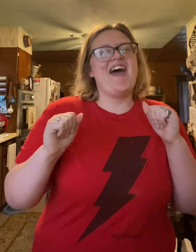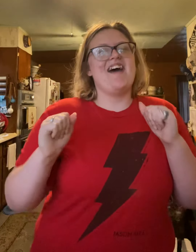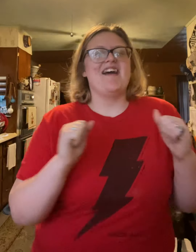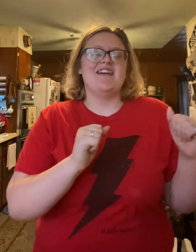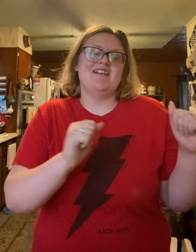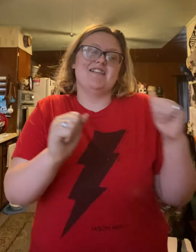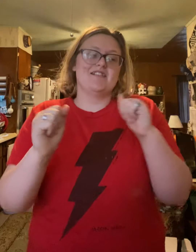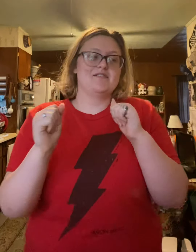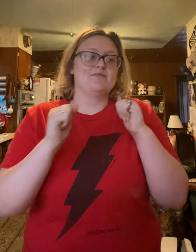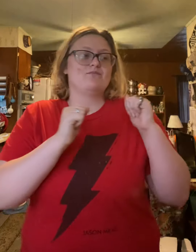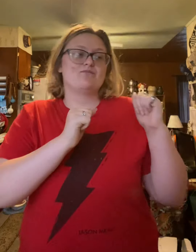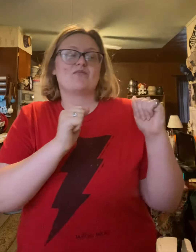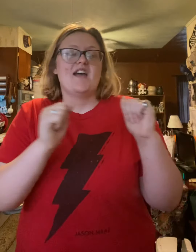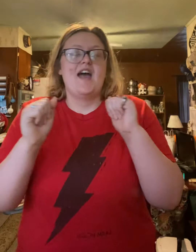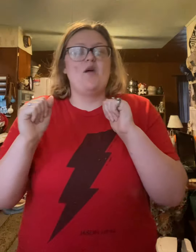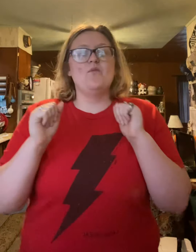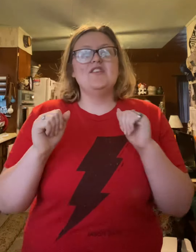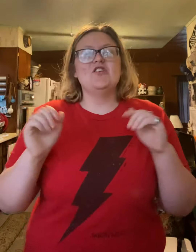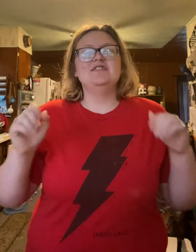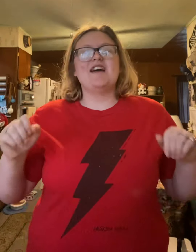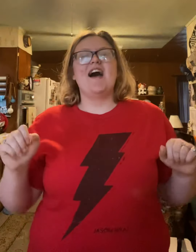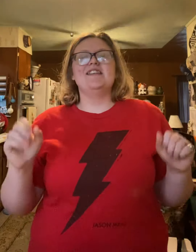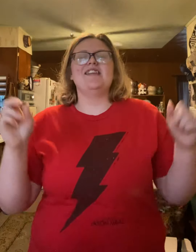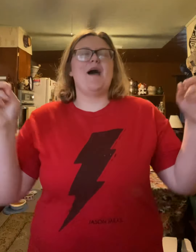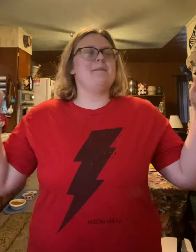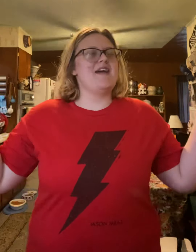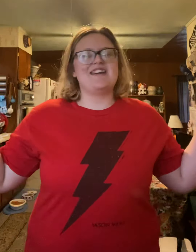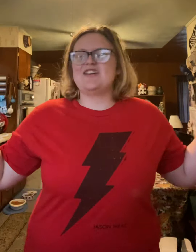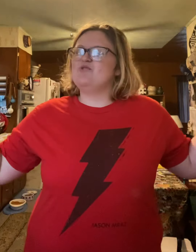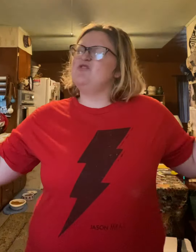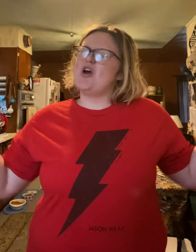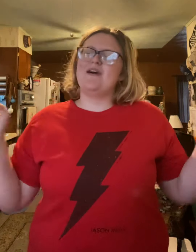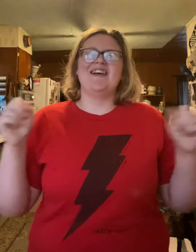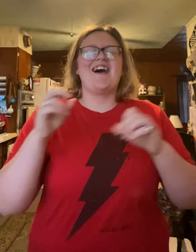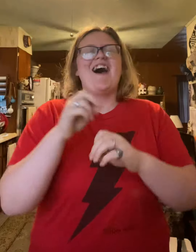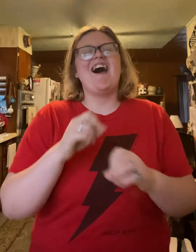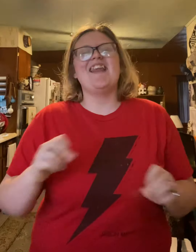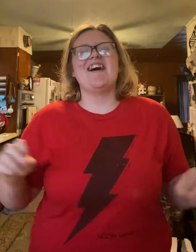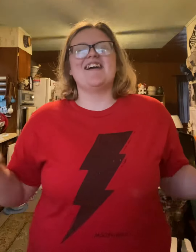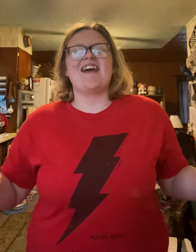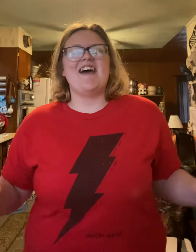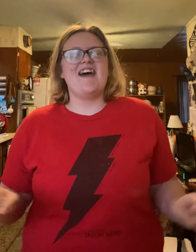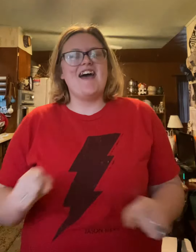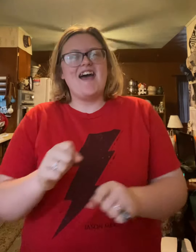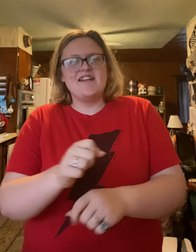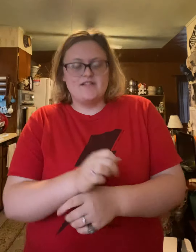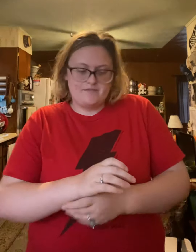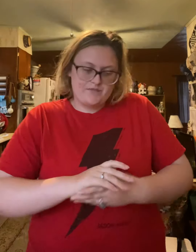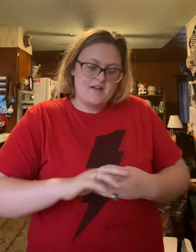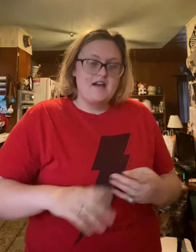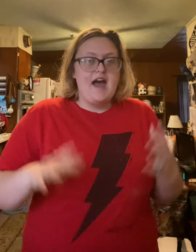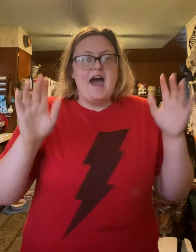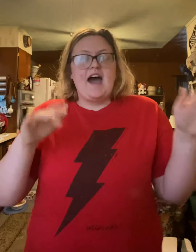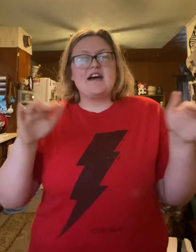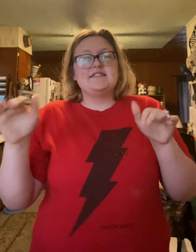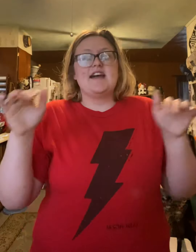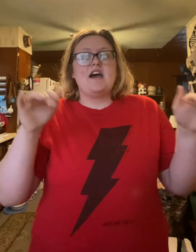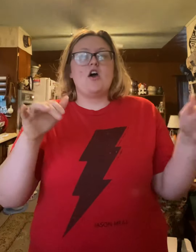hey. And when you're done, I'll make you do it all again. I said, oh